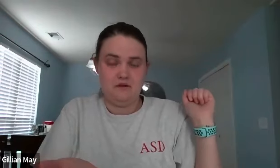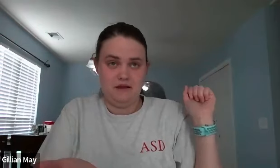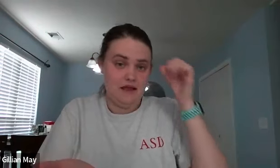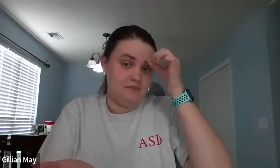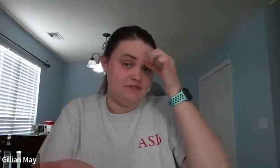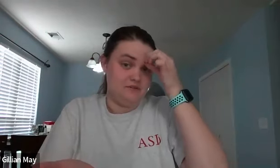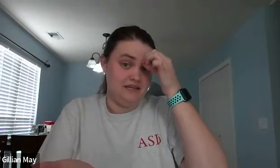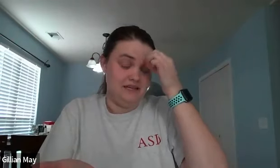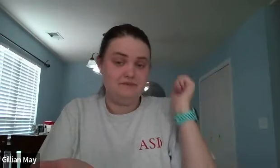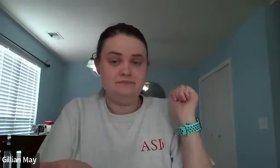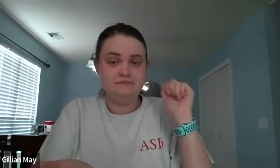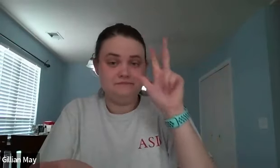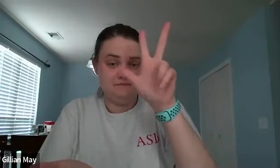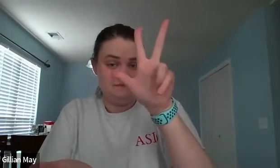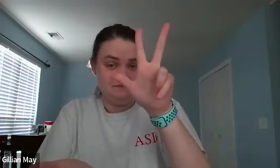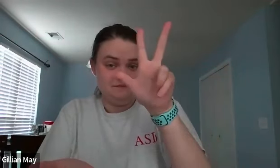All right, I'm gonna do it again.